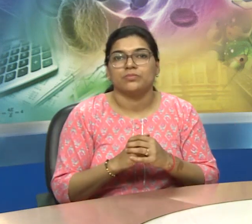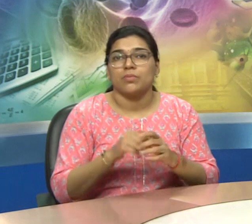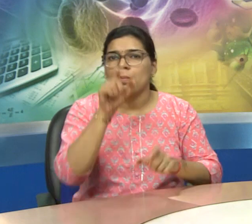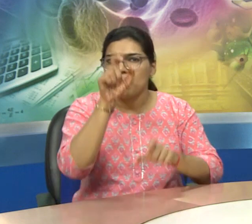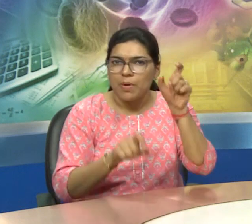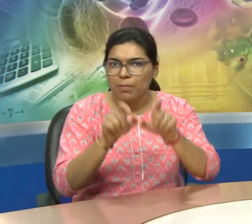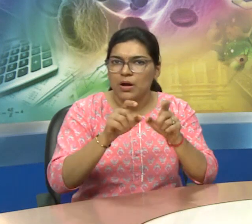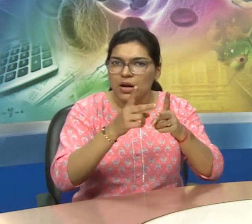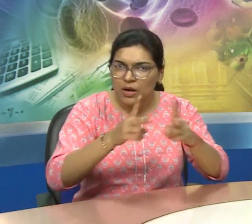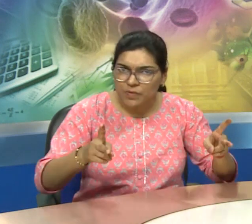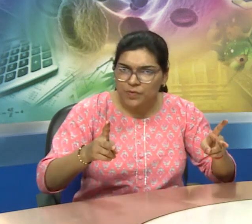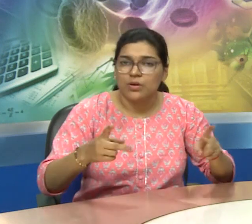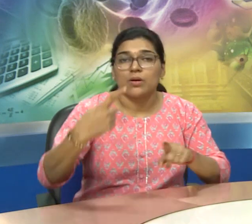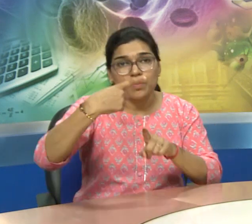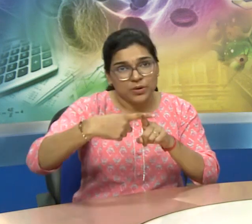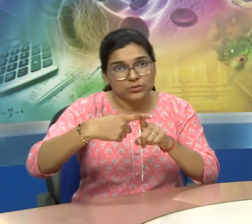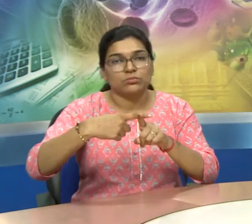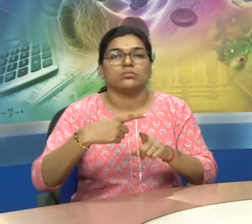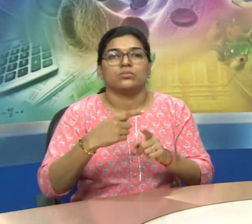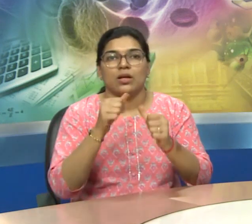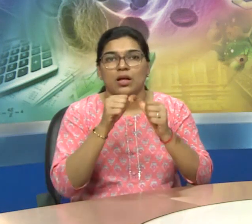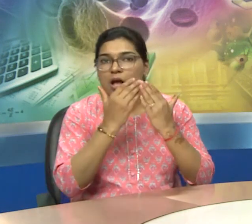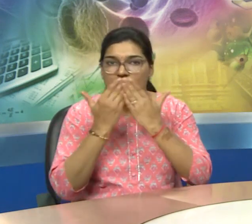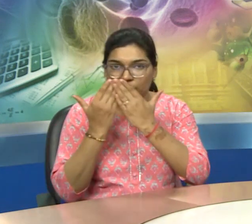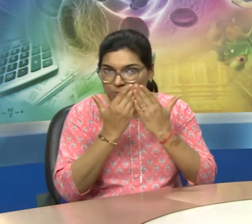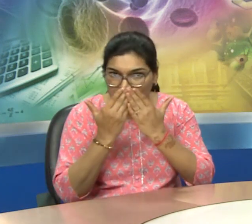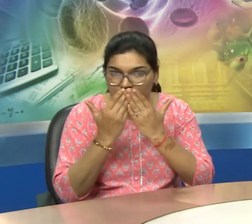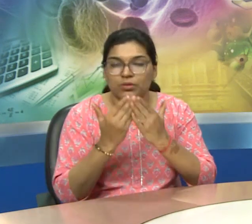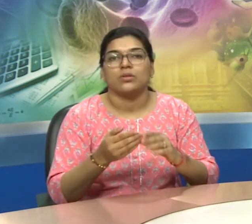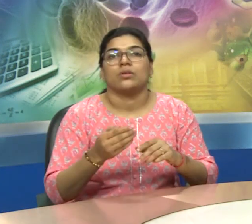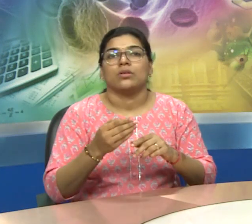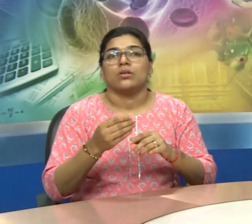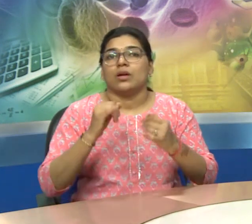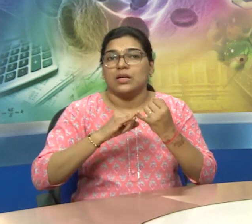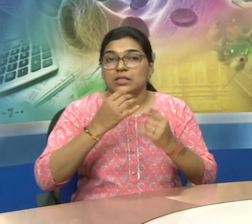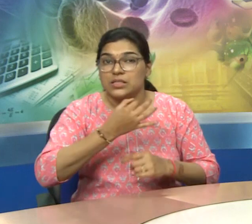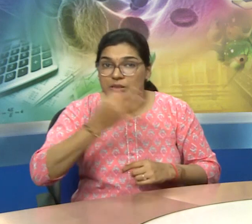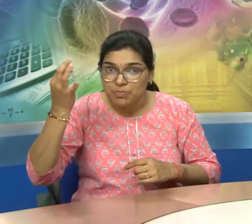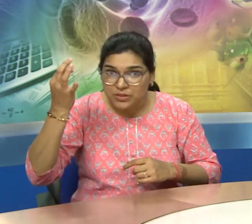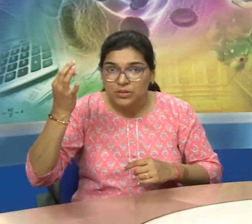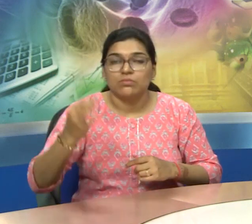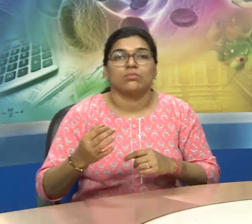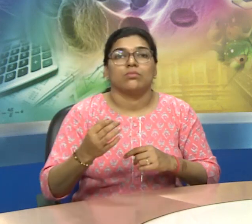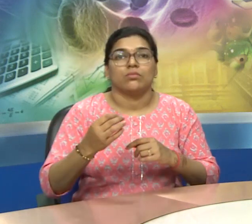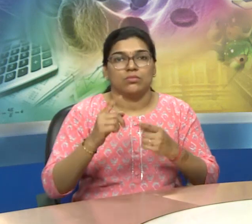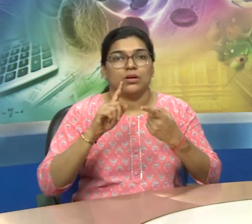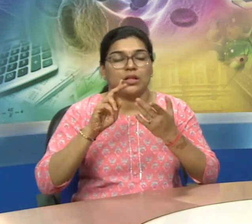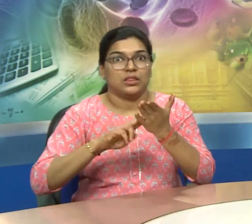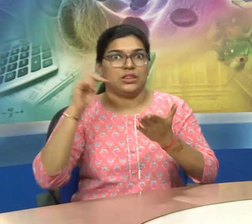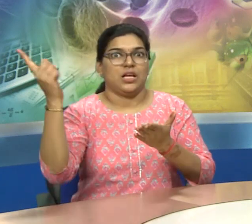the types of libraries like public library, academic library, special library and